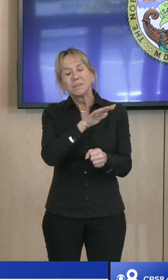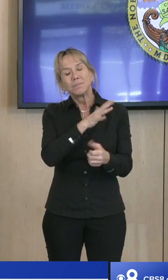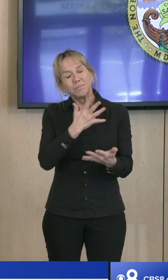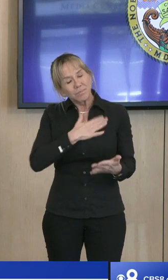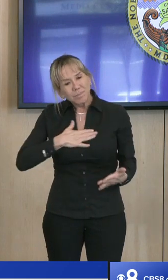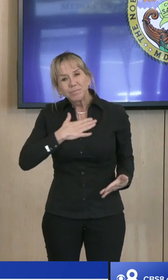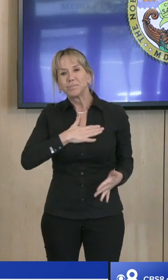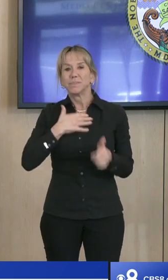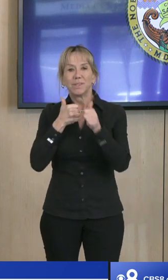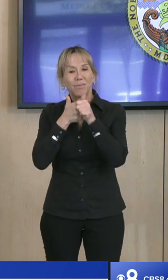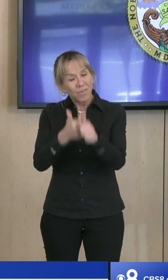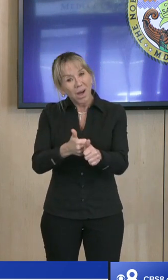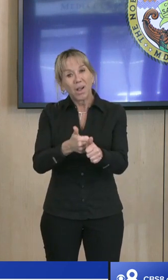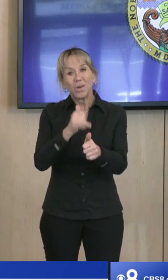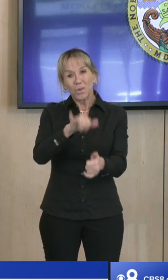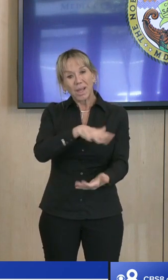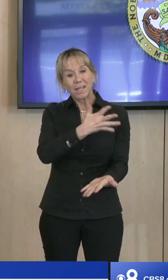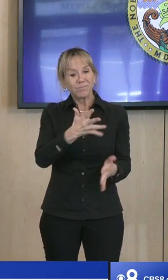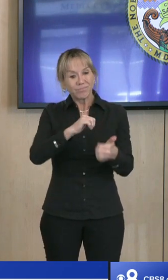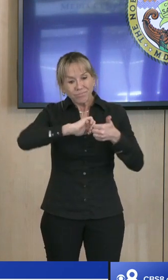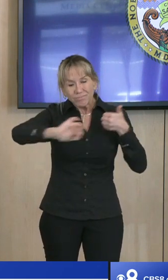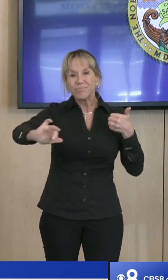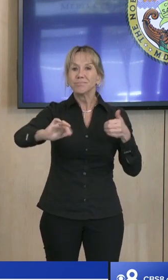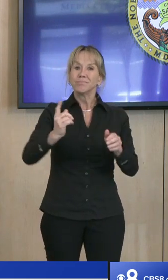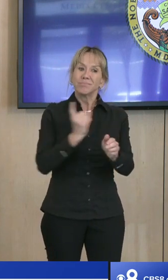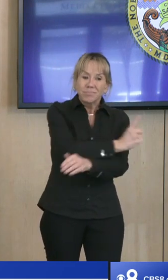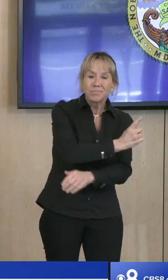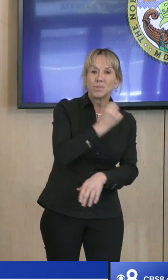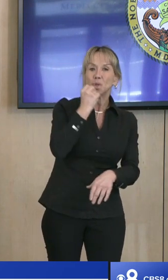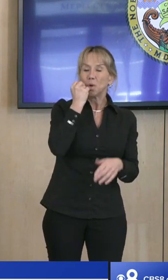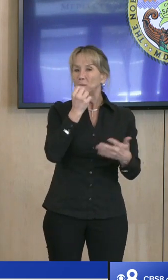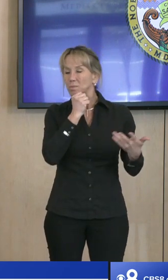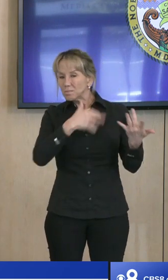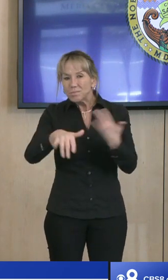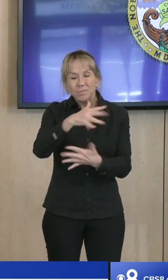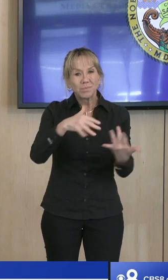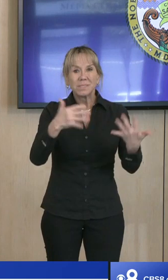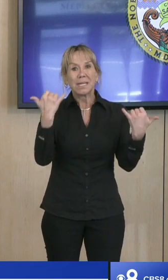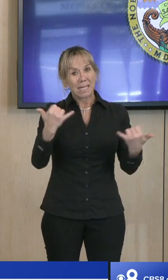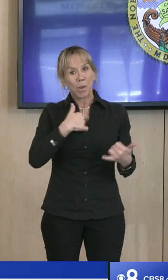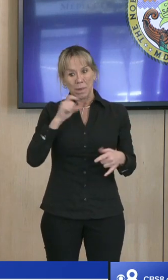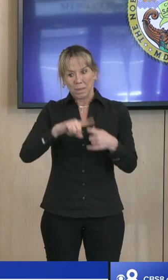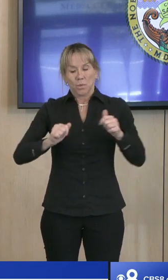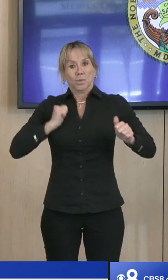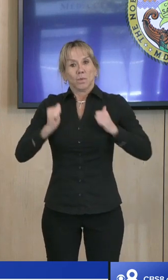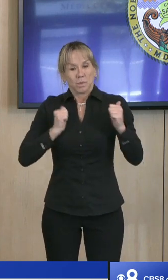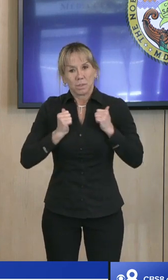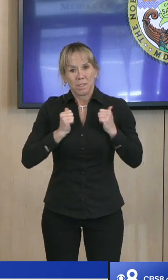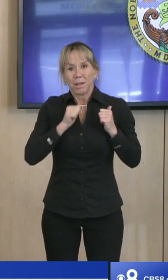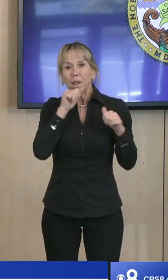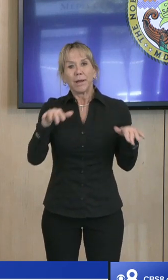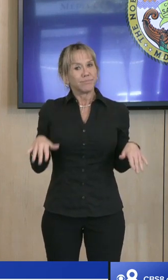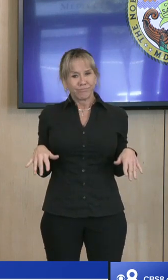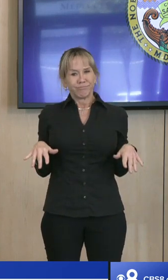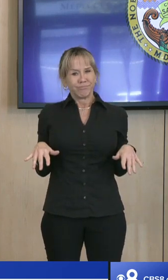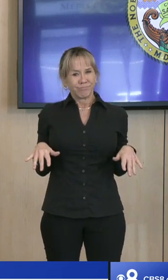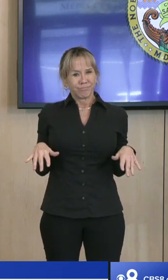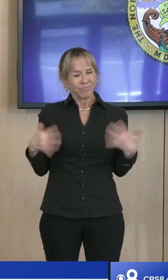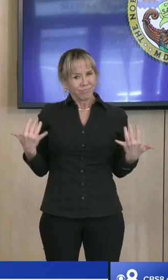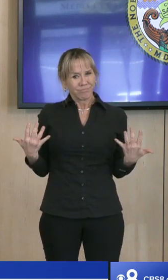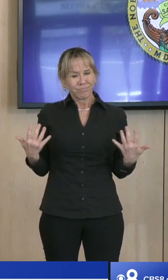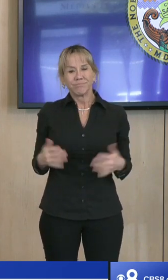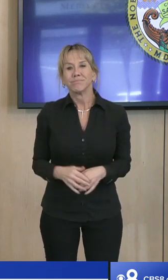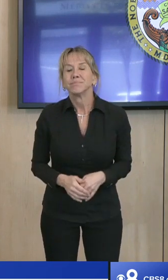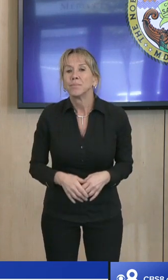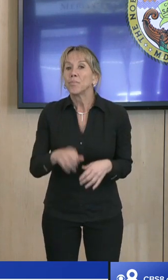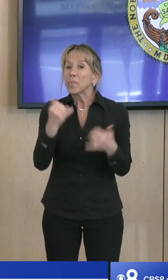and participation. This is the time as a region that we step up. This is not the time that we step back. In this spirit